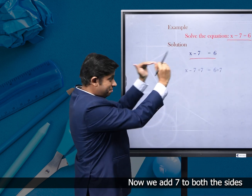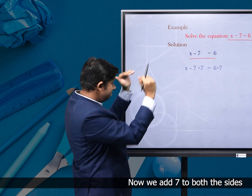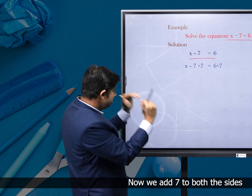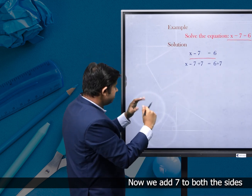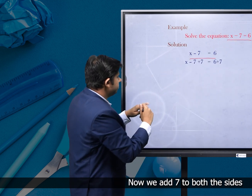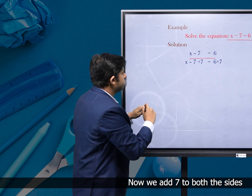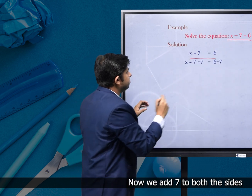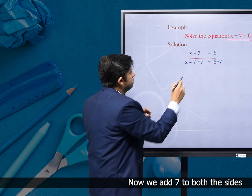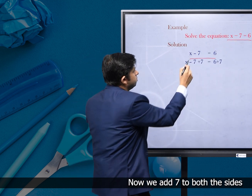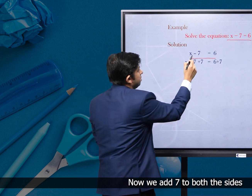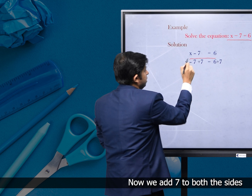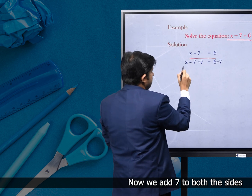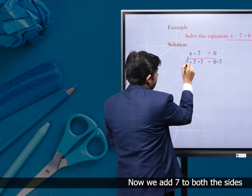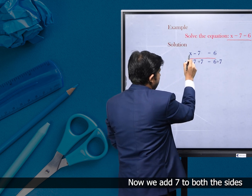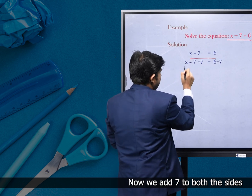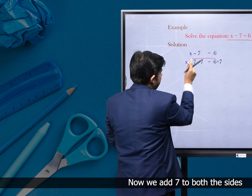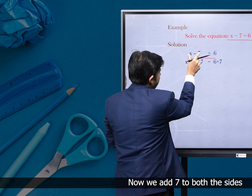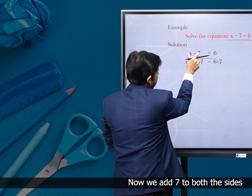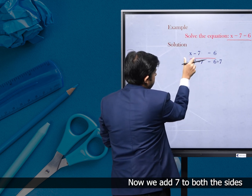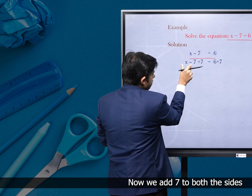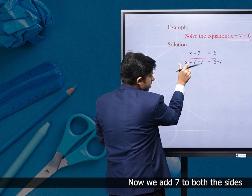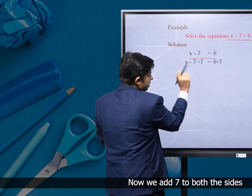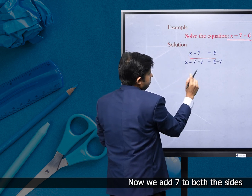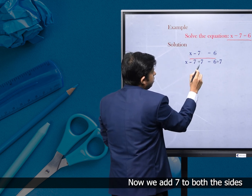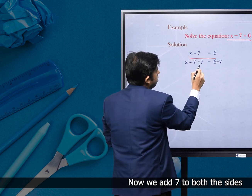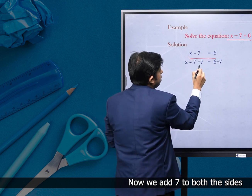Now we add 7 to both the sides.